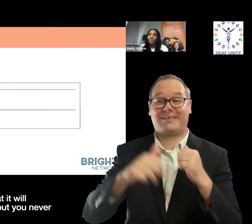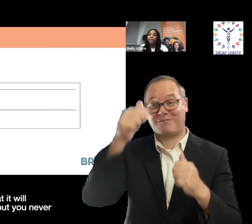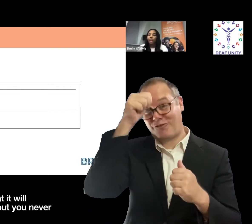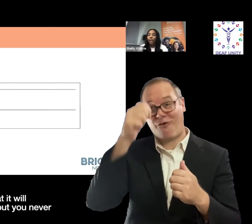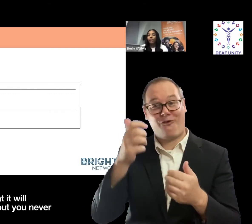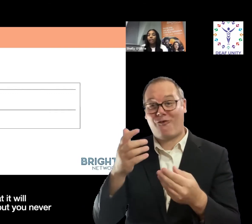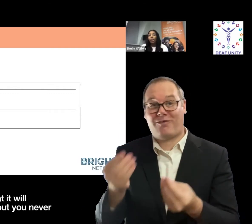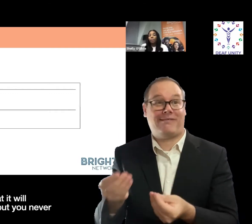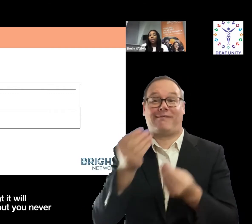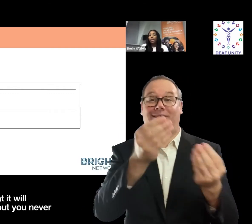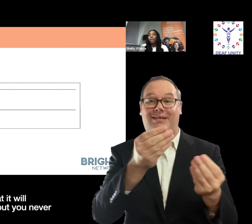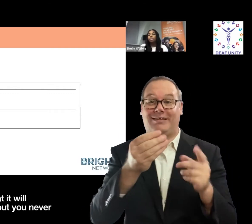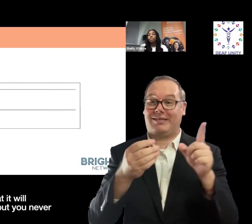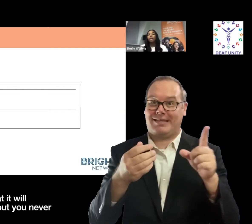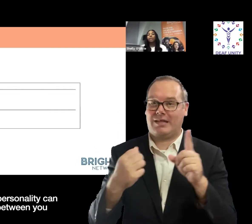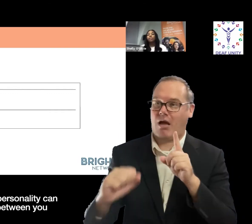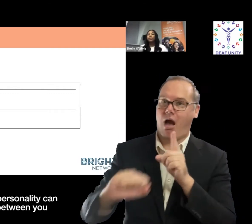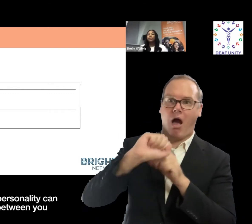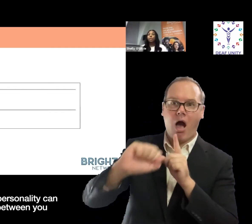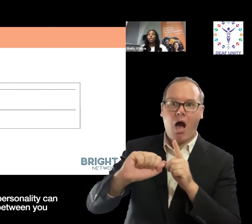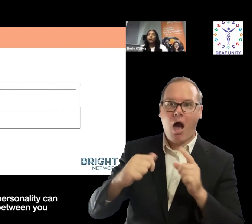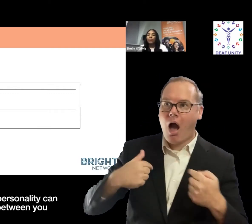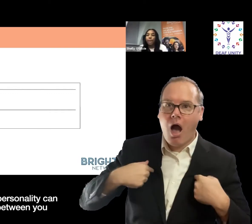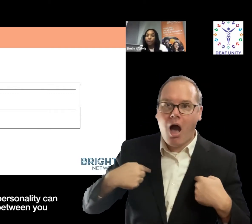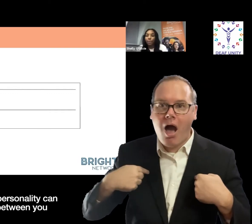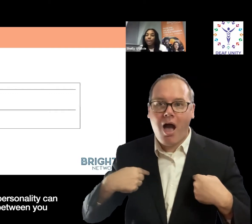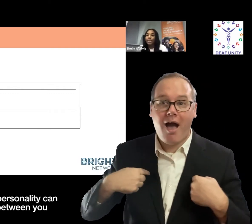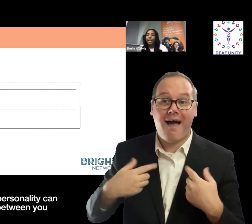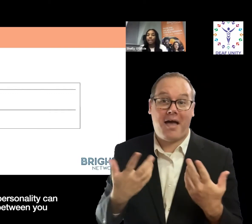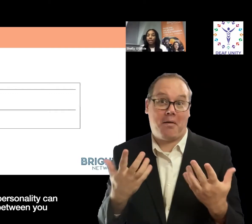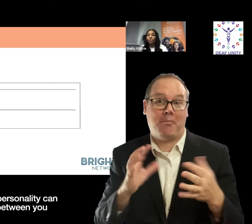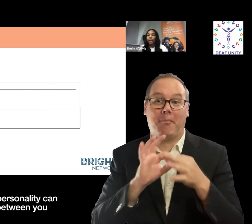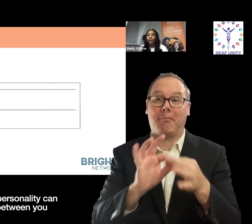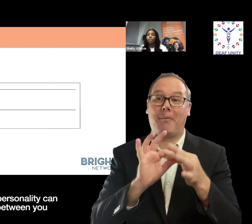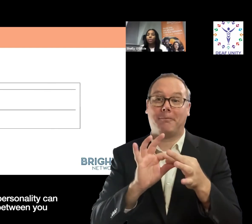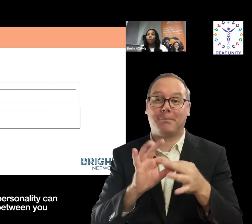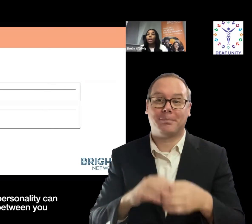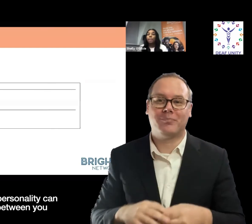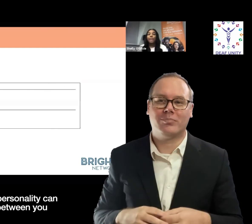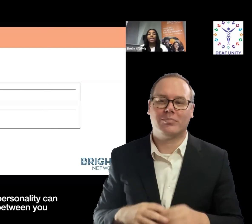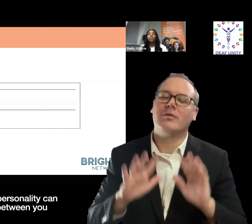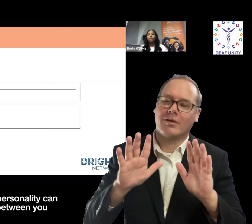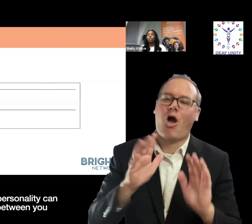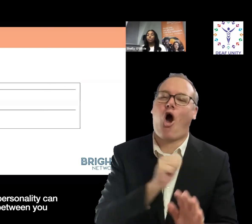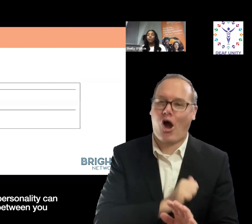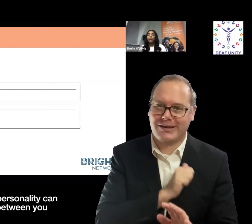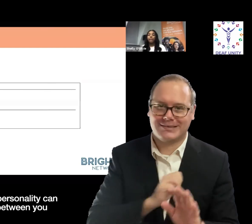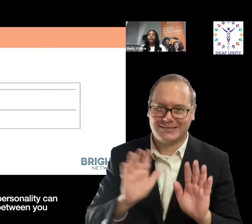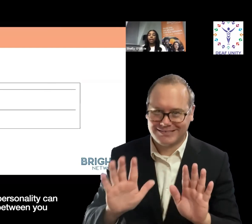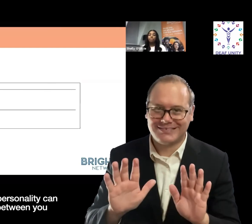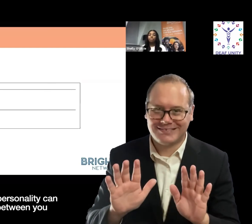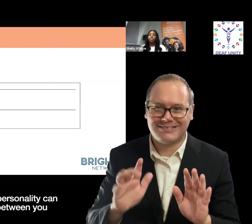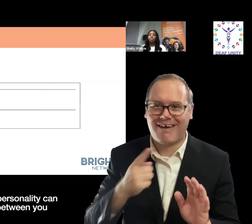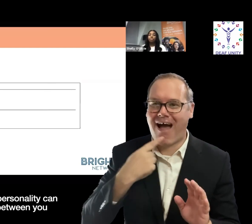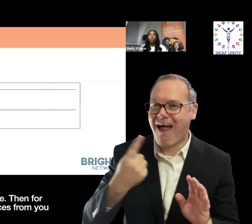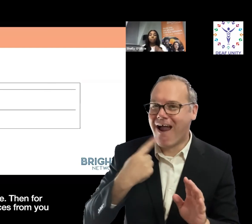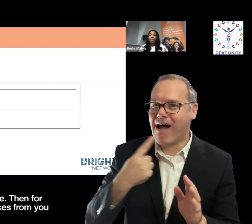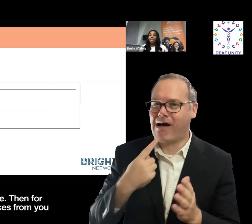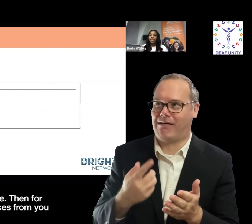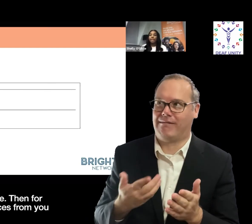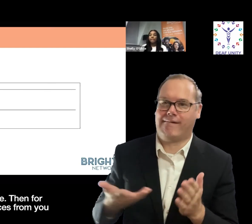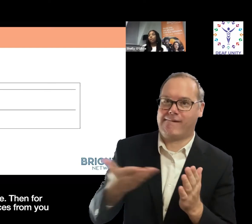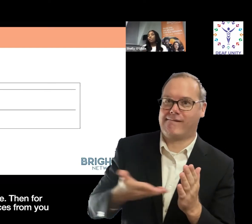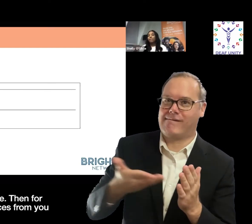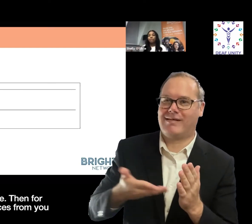will be something that they like. Be honest, but you never know when showing that bit of your personality can really help you make a difference between you